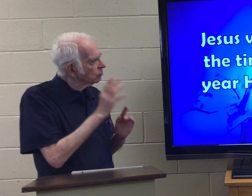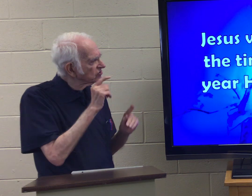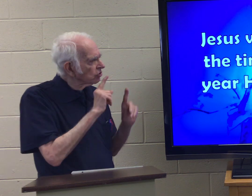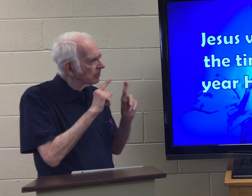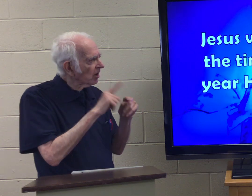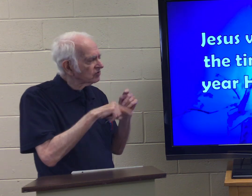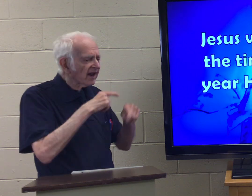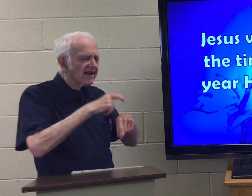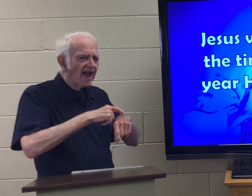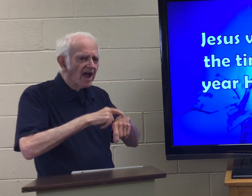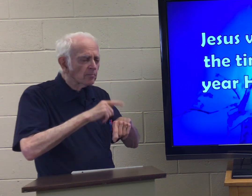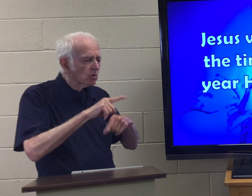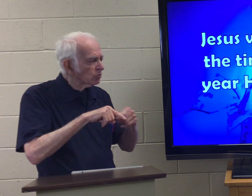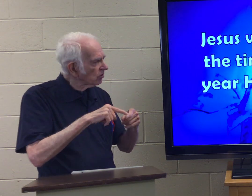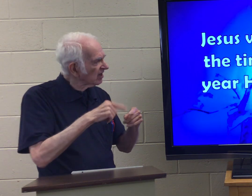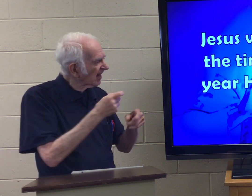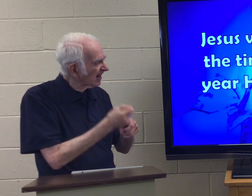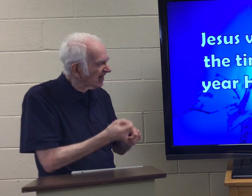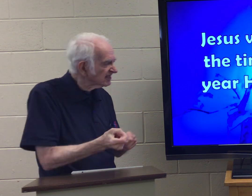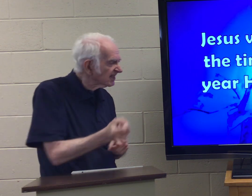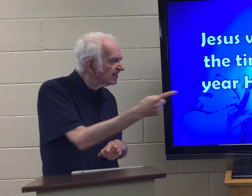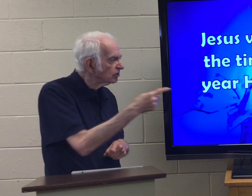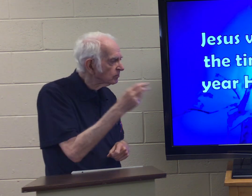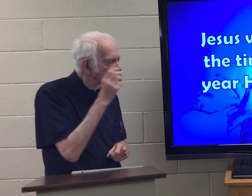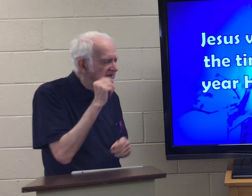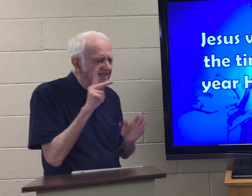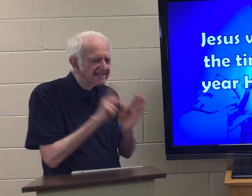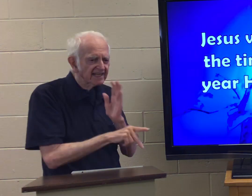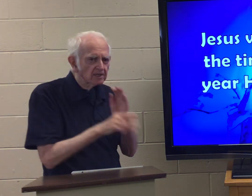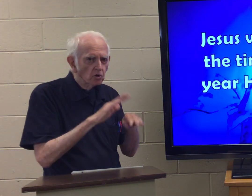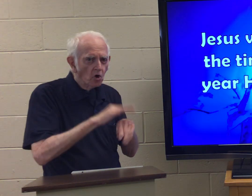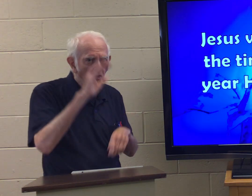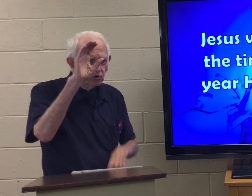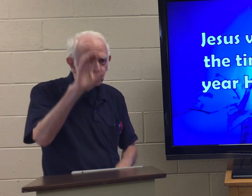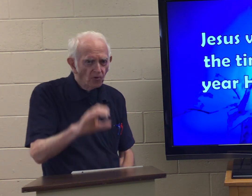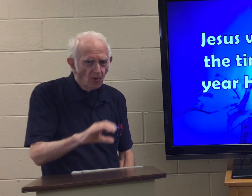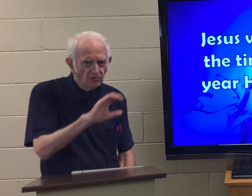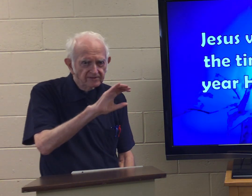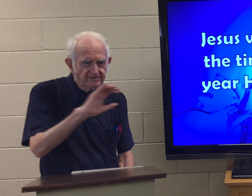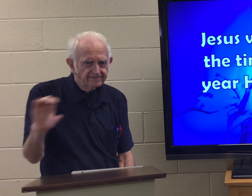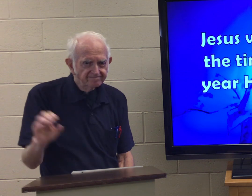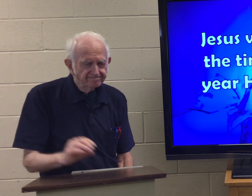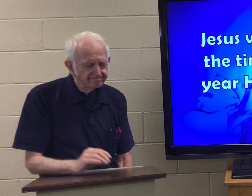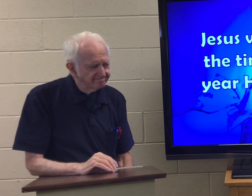Jesus was talking about the time when the next year when he would be killed on the cross.